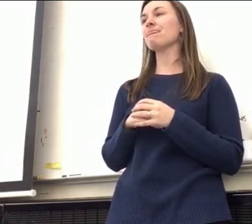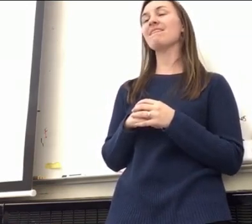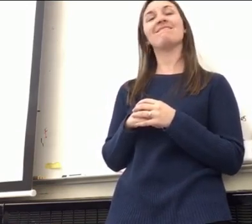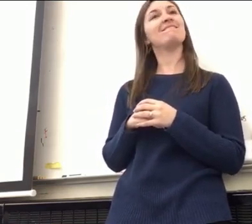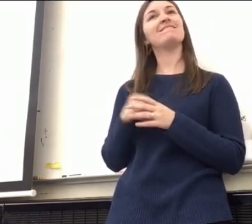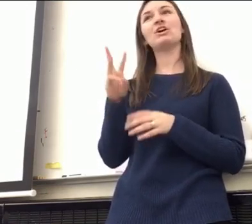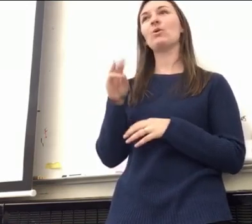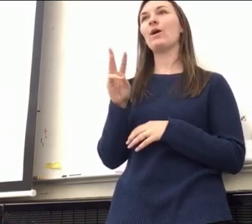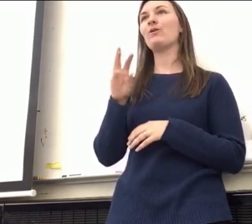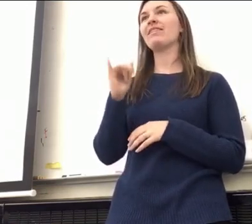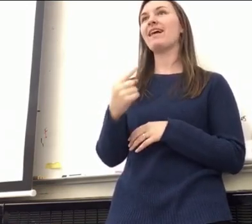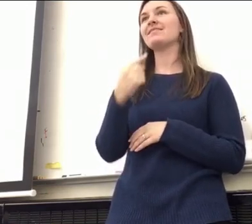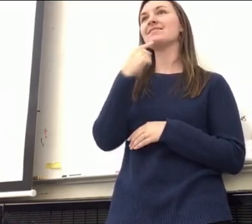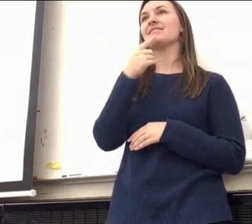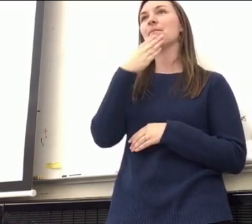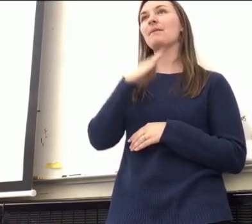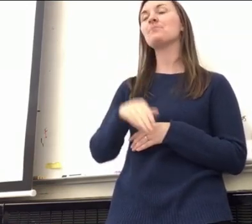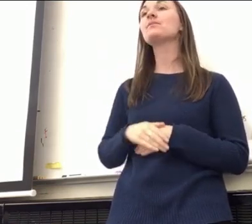man, that's a bummer.